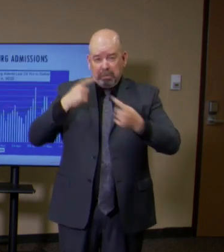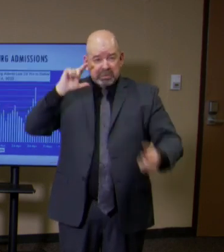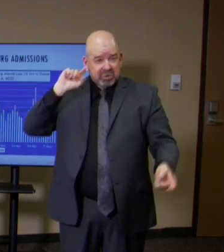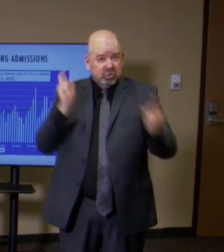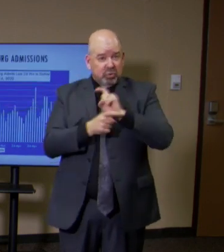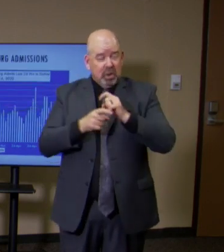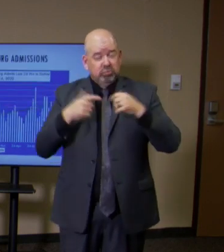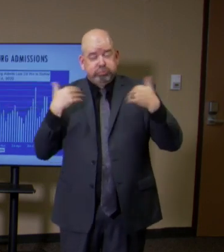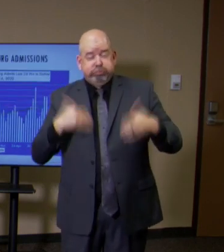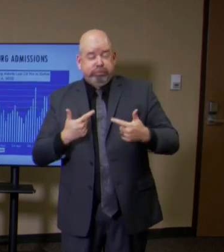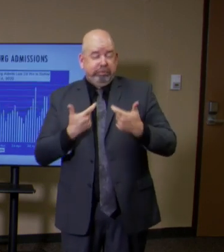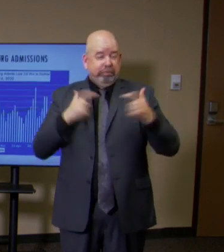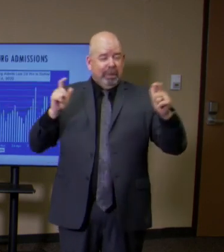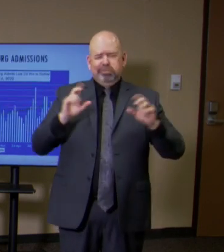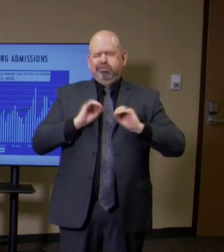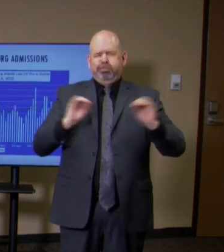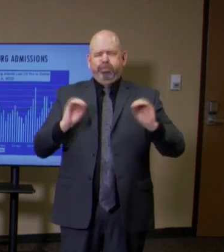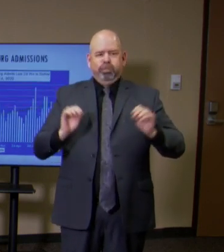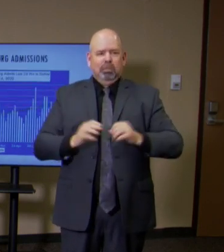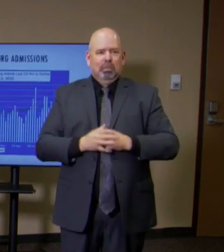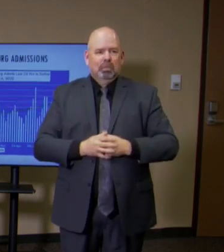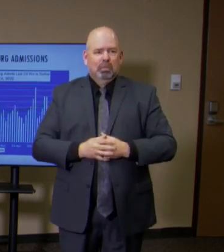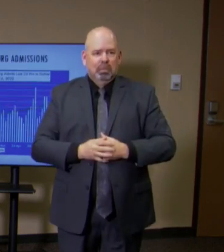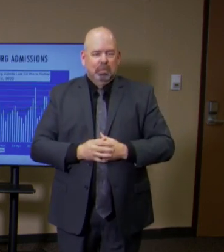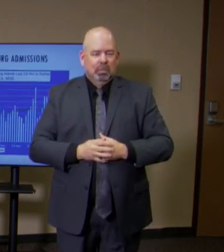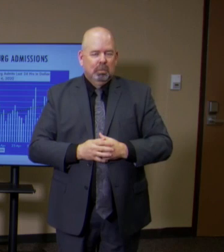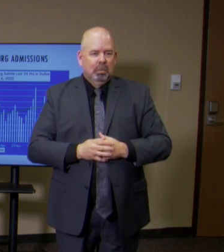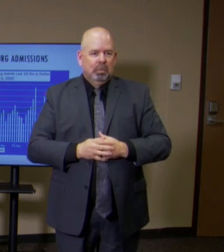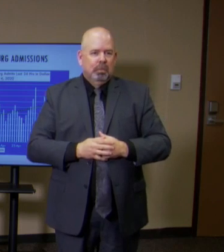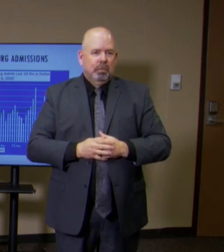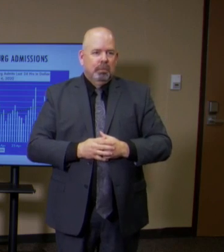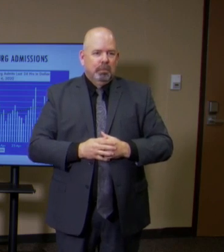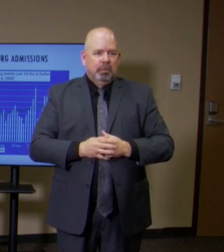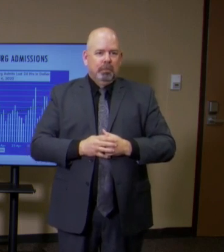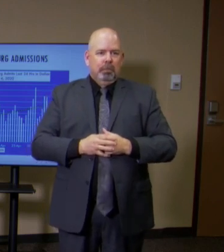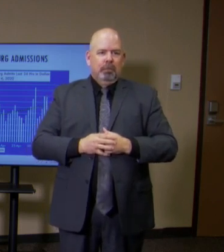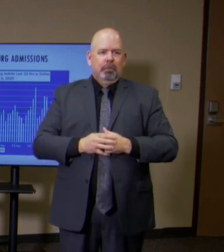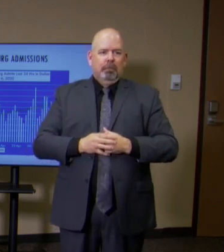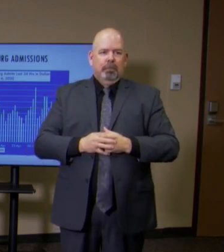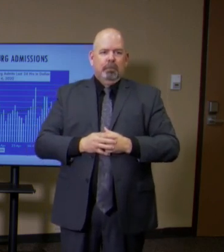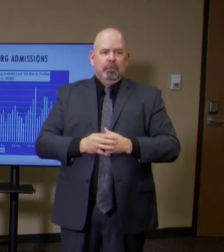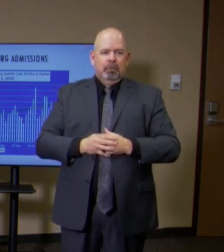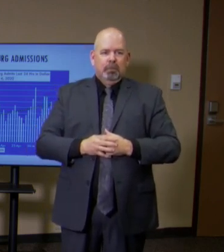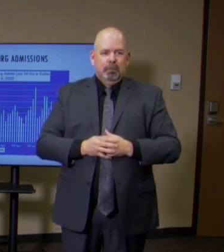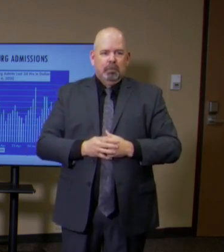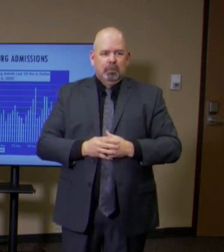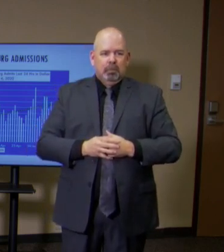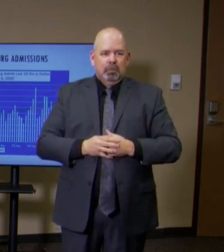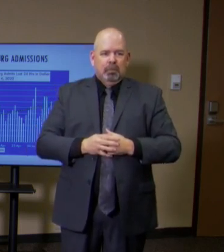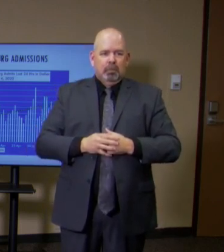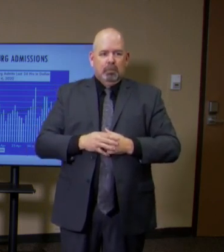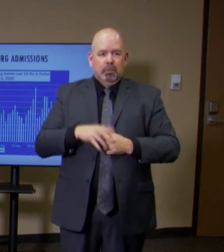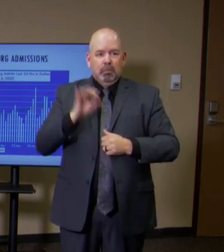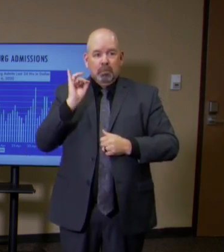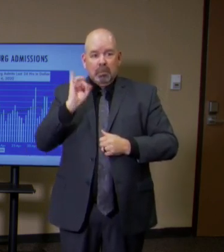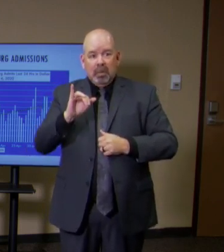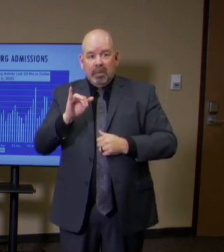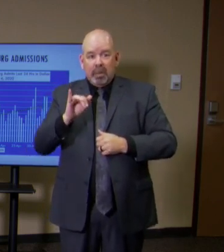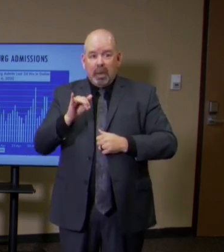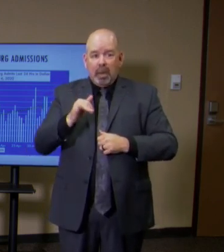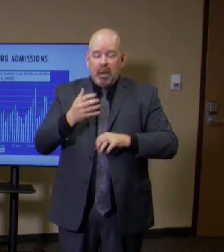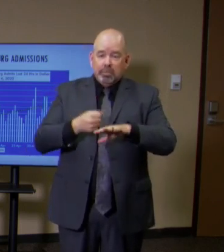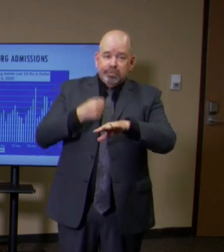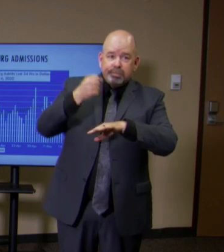Next. The suspected med-surg admissions for COVID-19 in the last